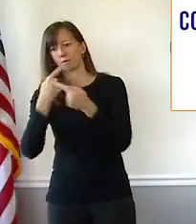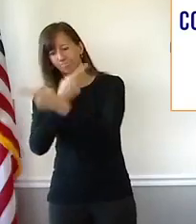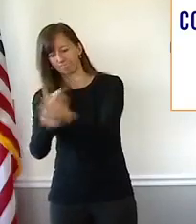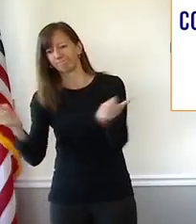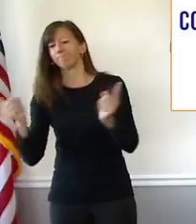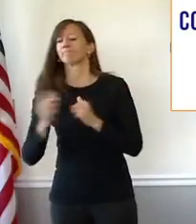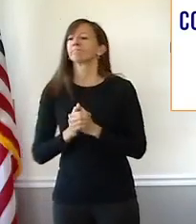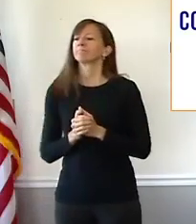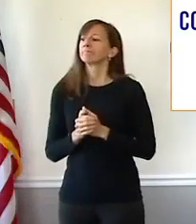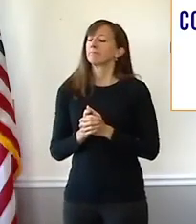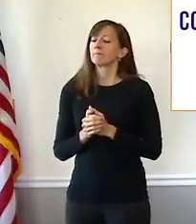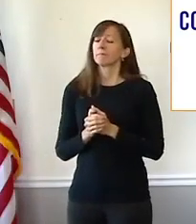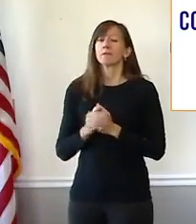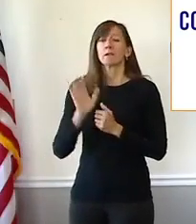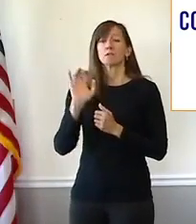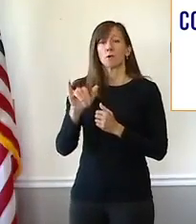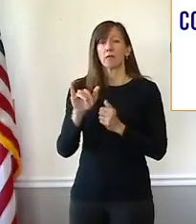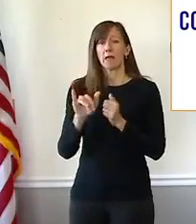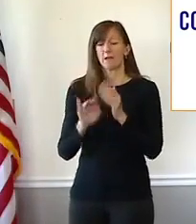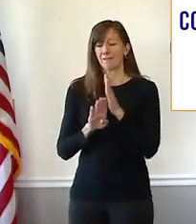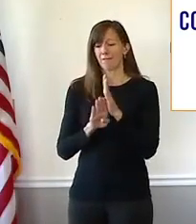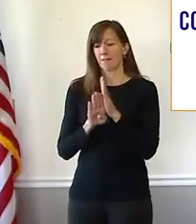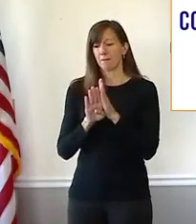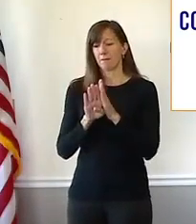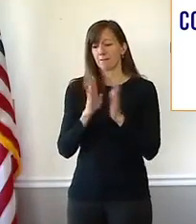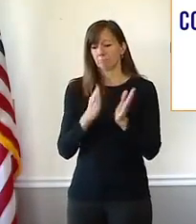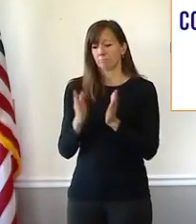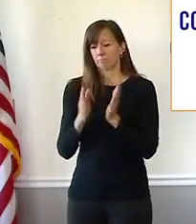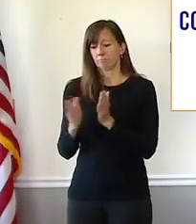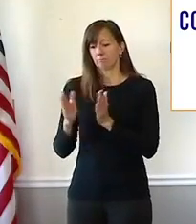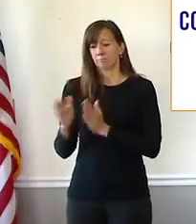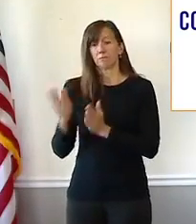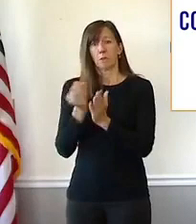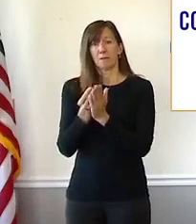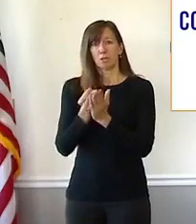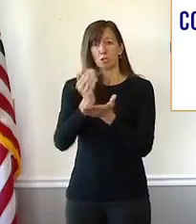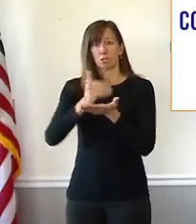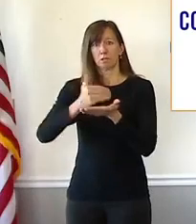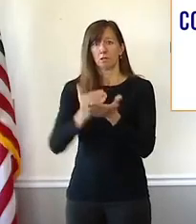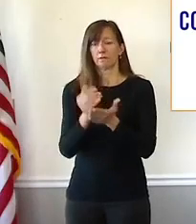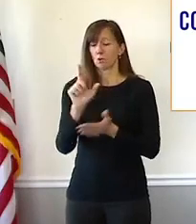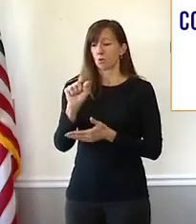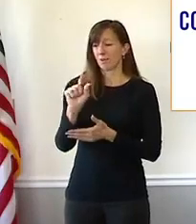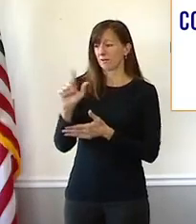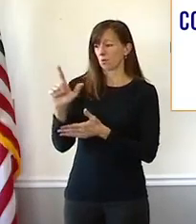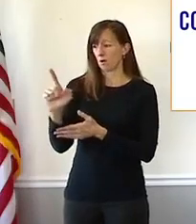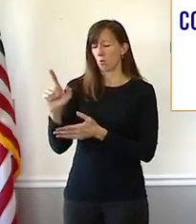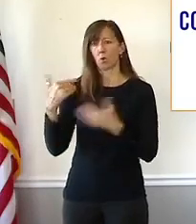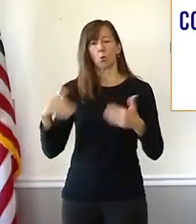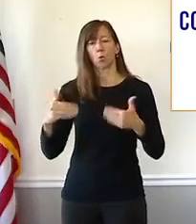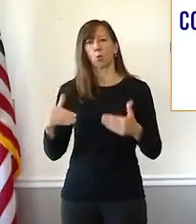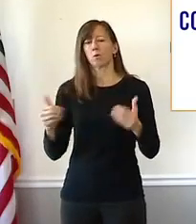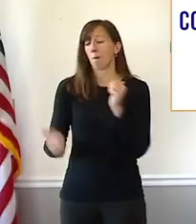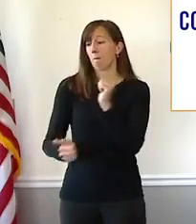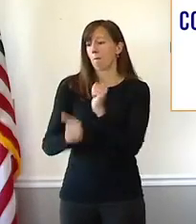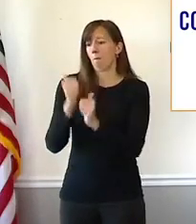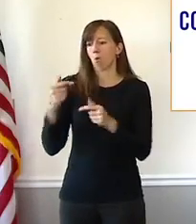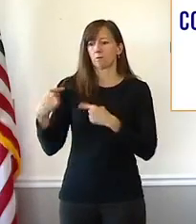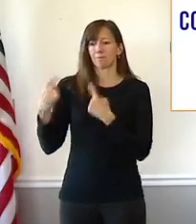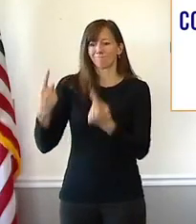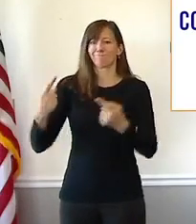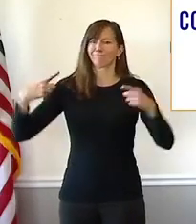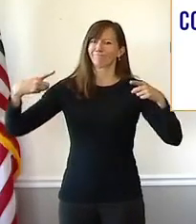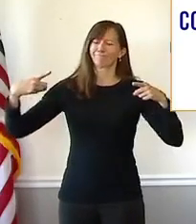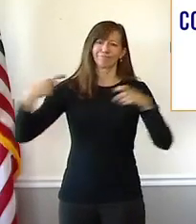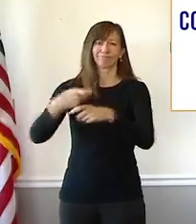of the 2021 budget has been the most complex ever. It just is. Now, we have